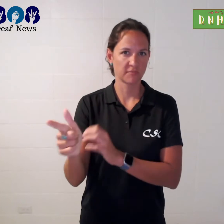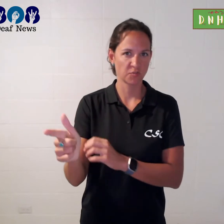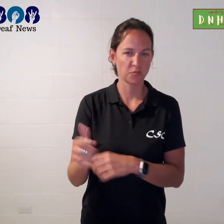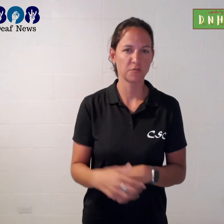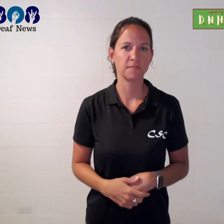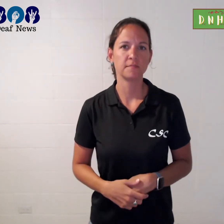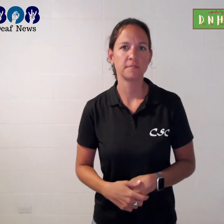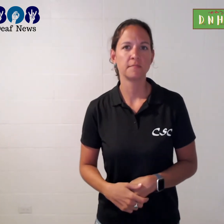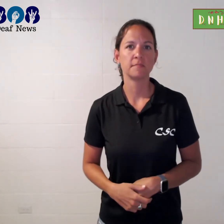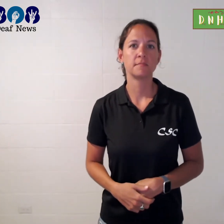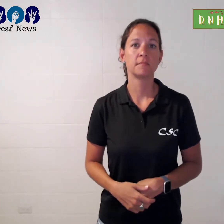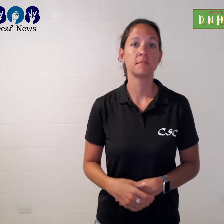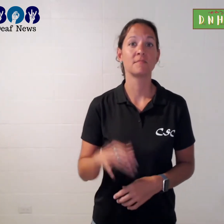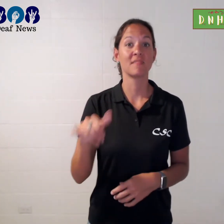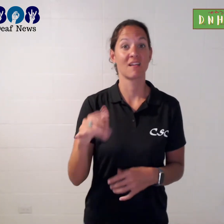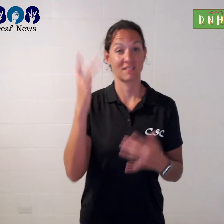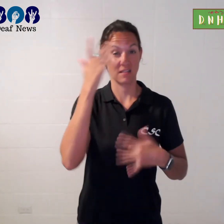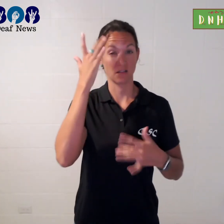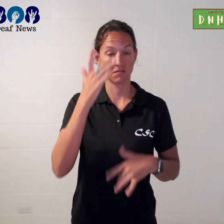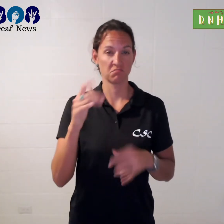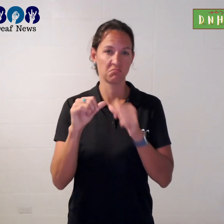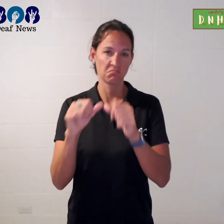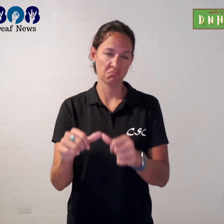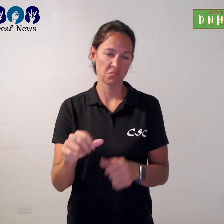Lesions and sores will show up later as well.